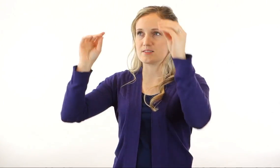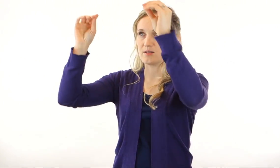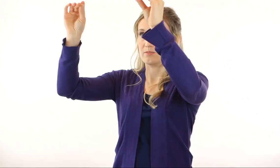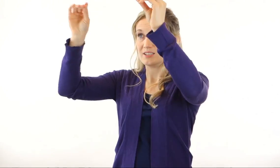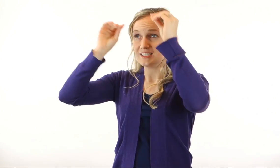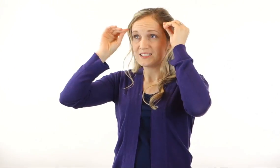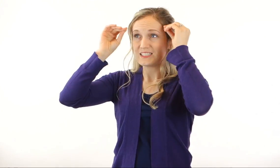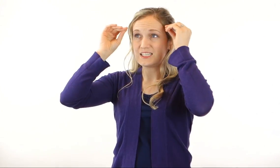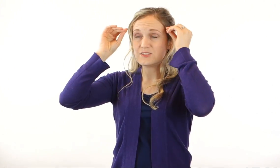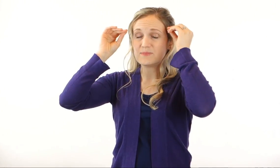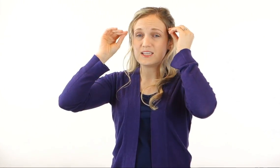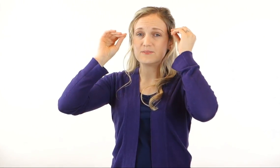so, teach me